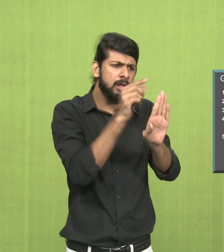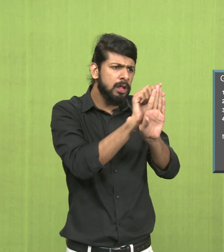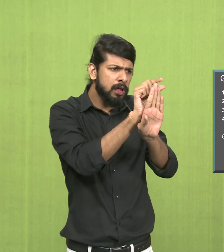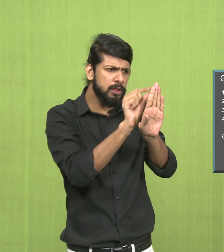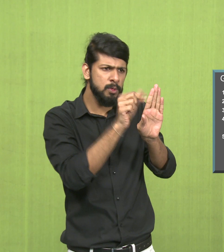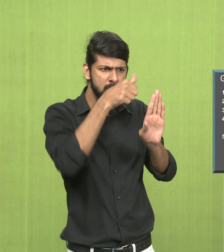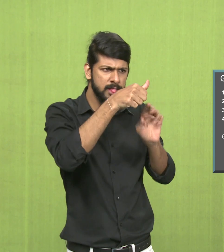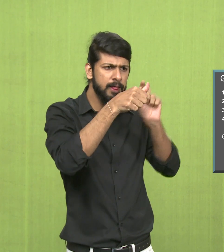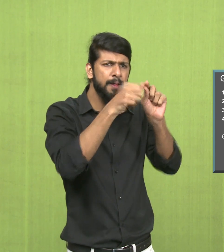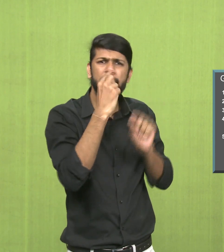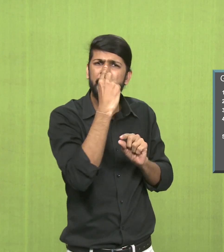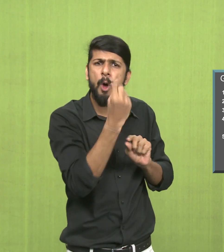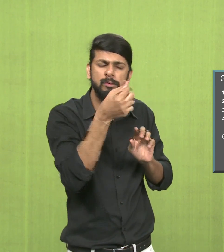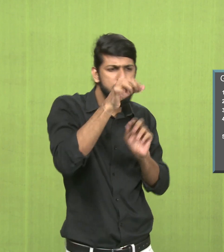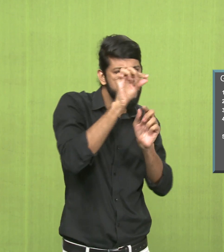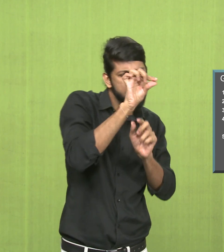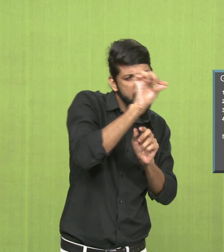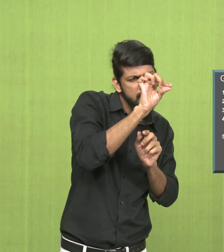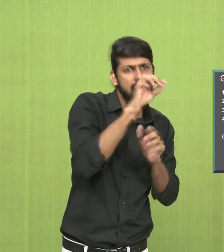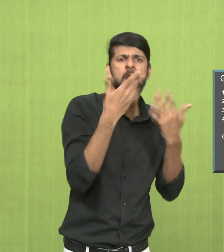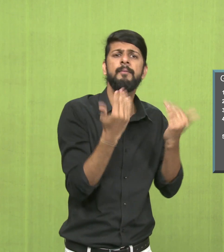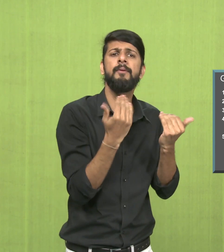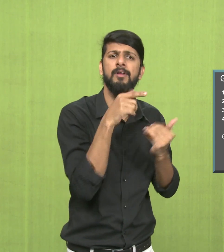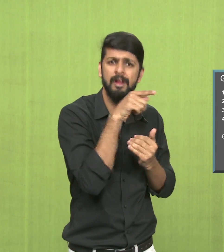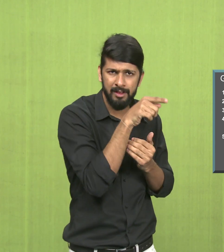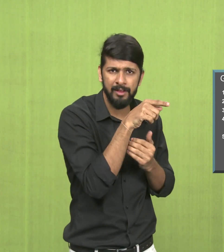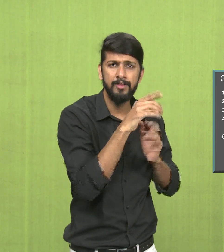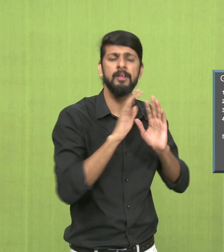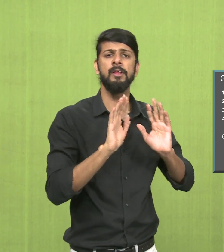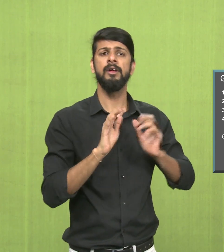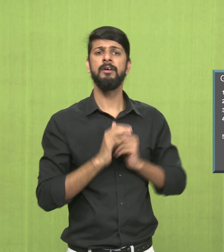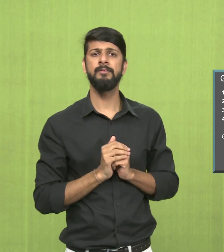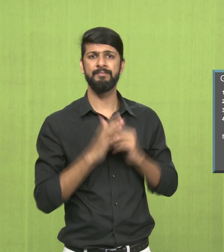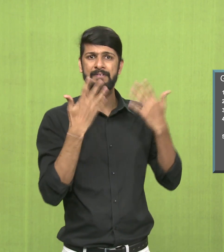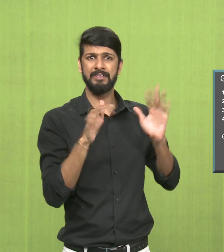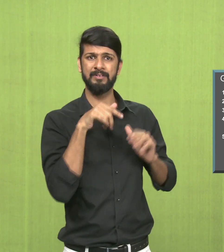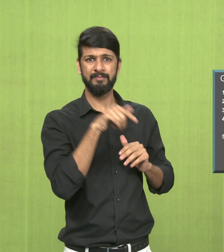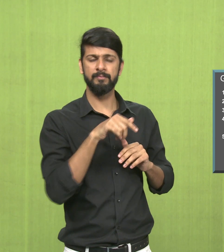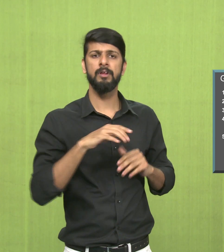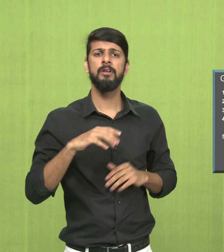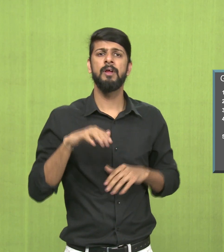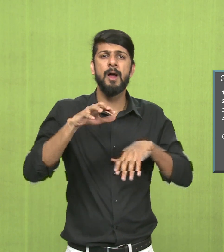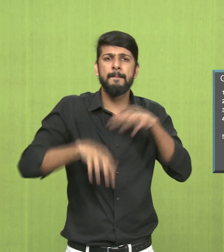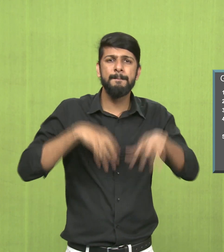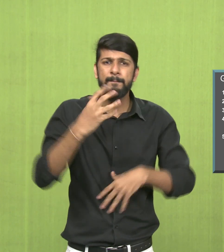and some additional use of brush for the form and creativity.